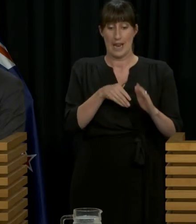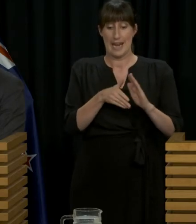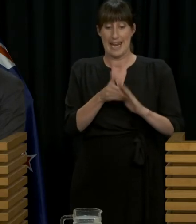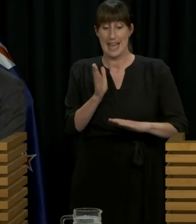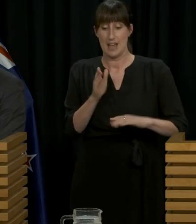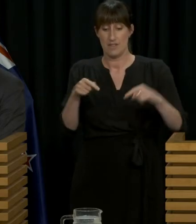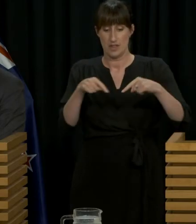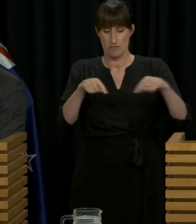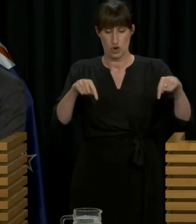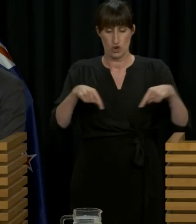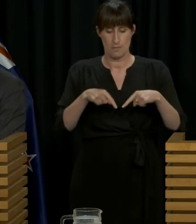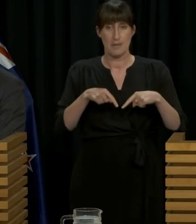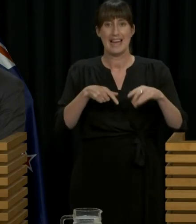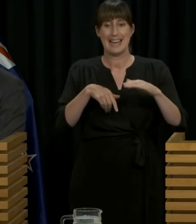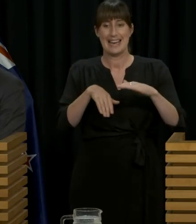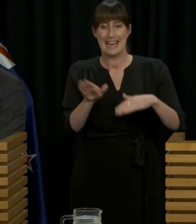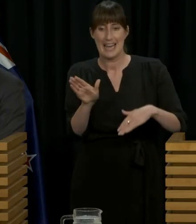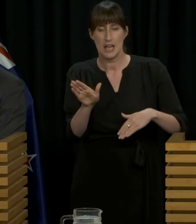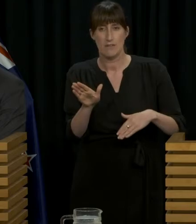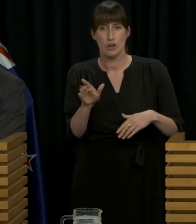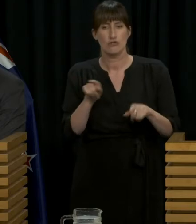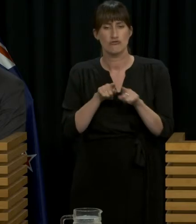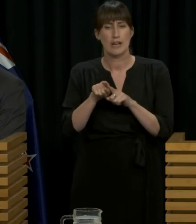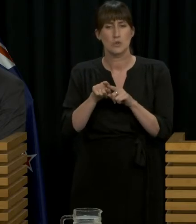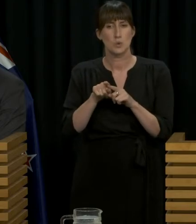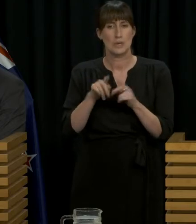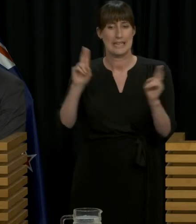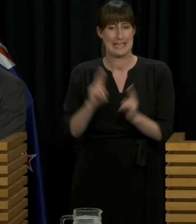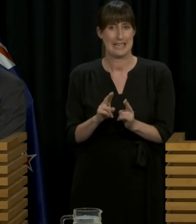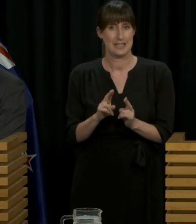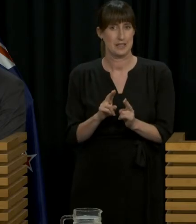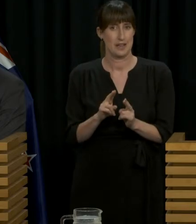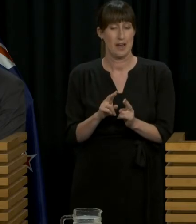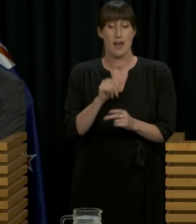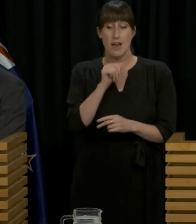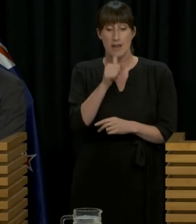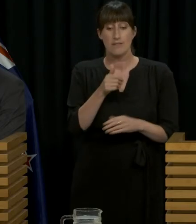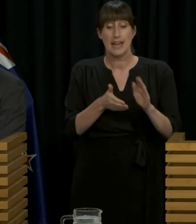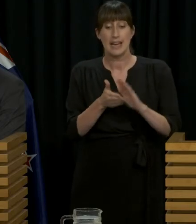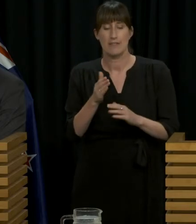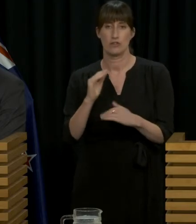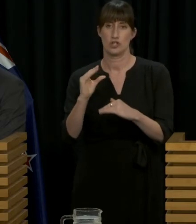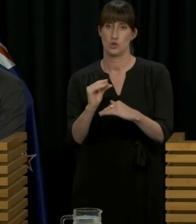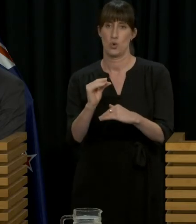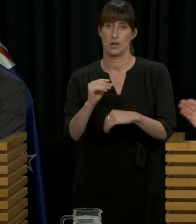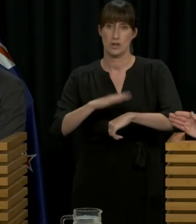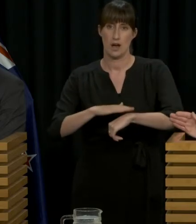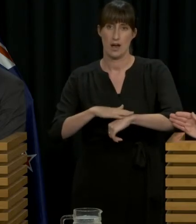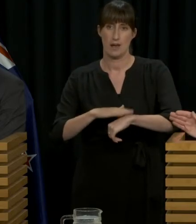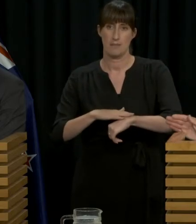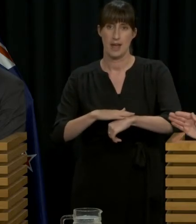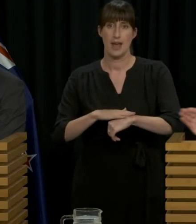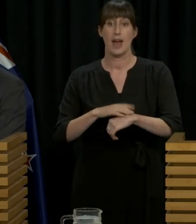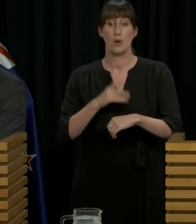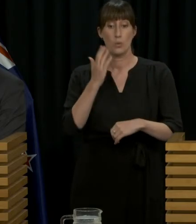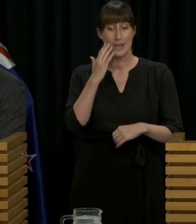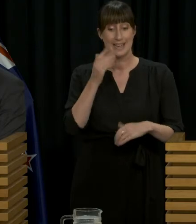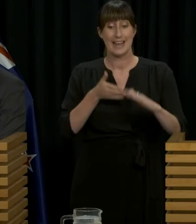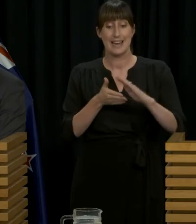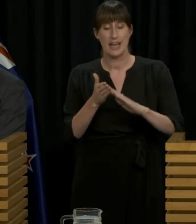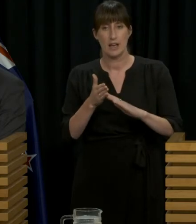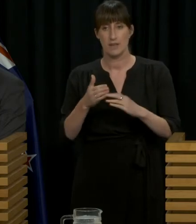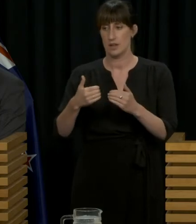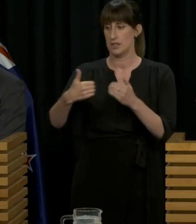extent possible, and to ensure that any movement outside of the rooms is for a shorter period of time and that people are separated quite